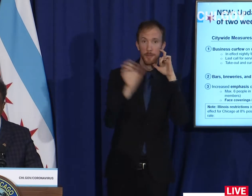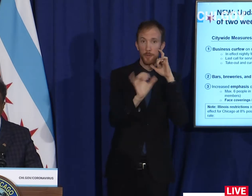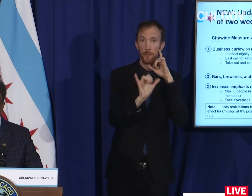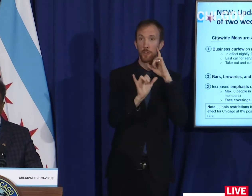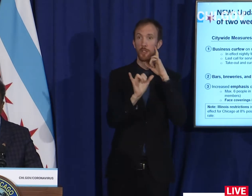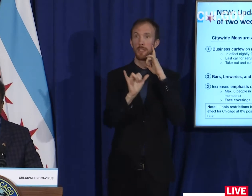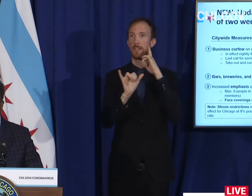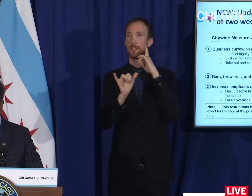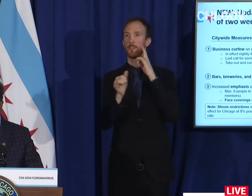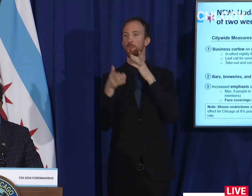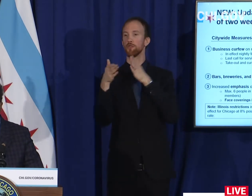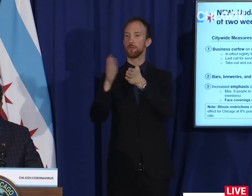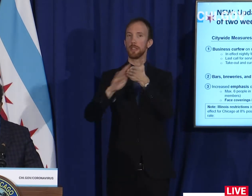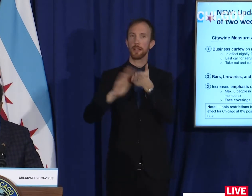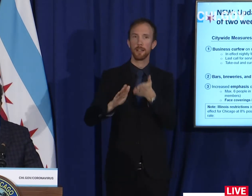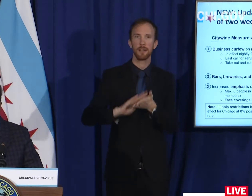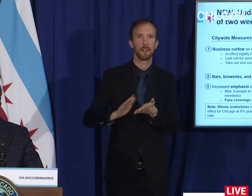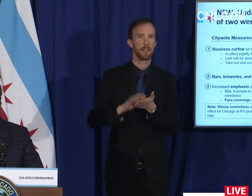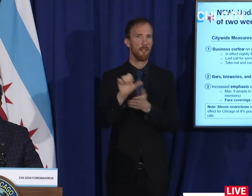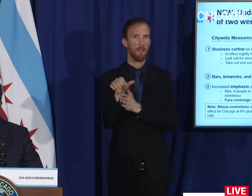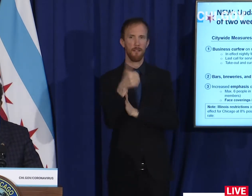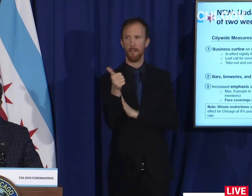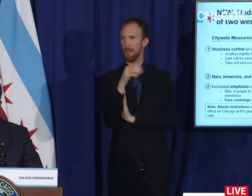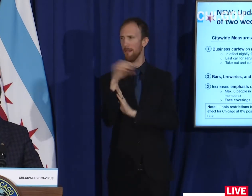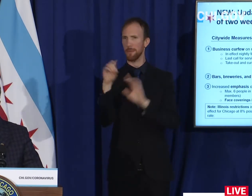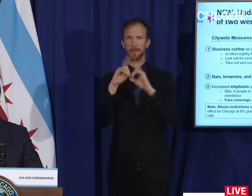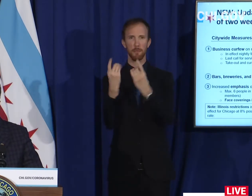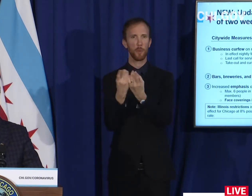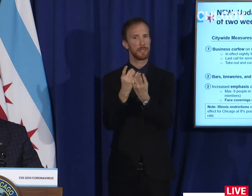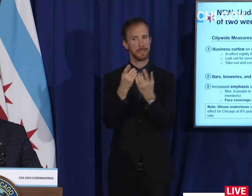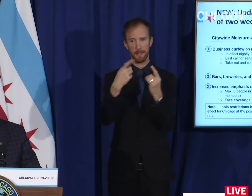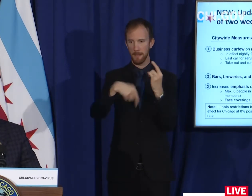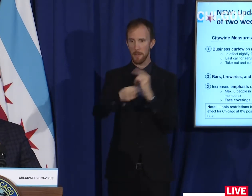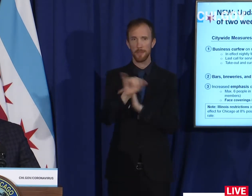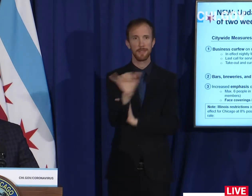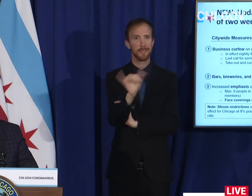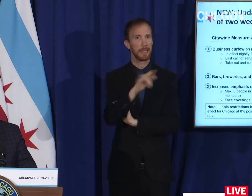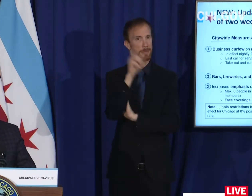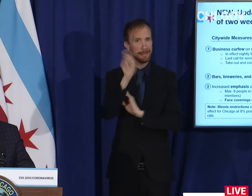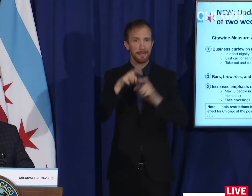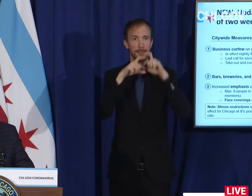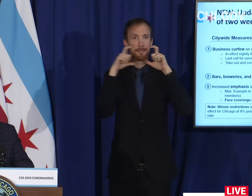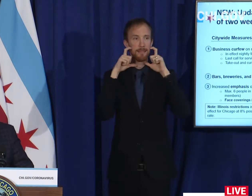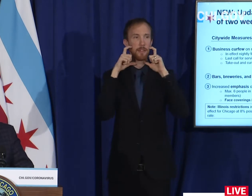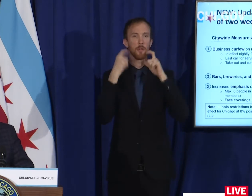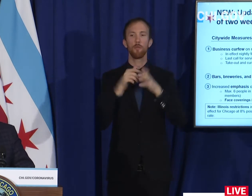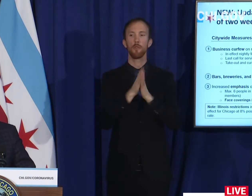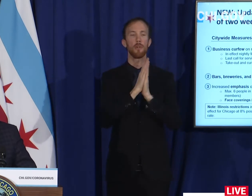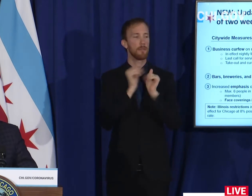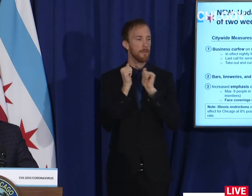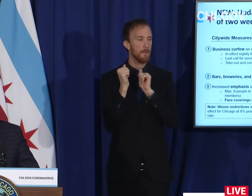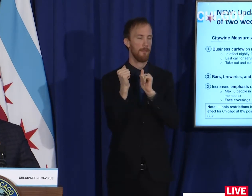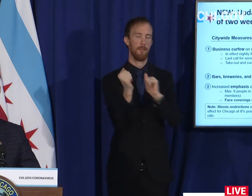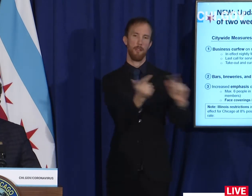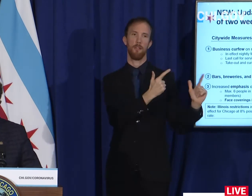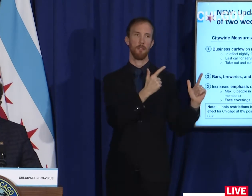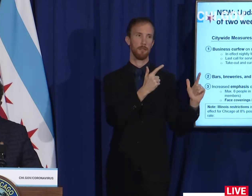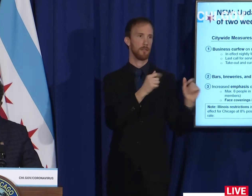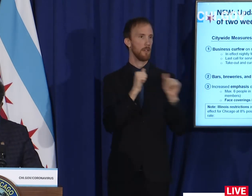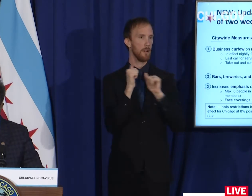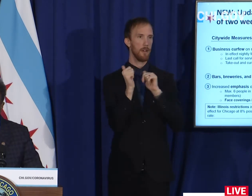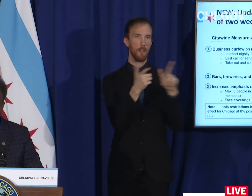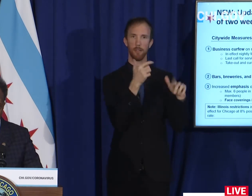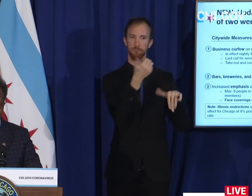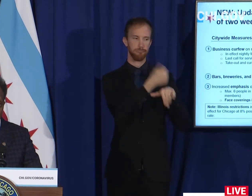sanitation. And we are asking our commissioners in those departments, but truly in every city department, to